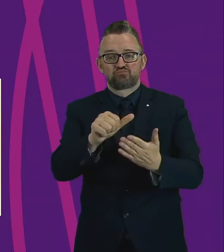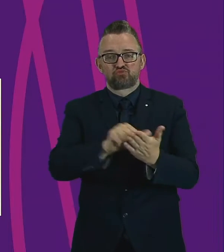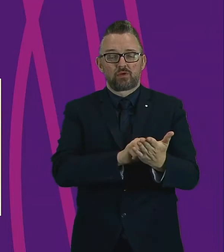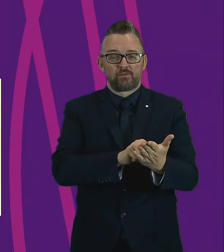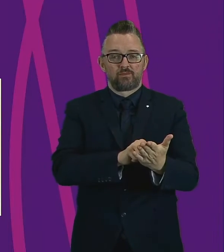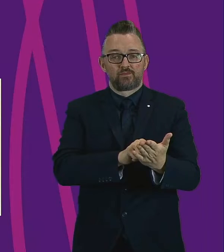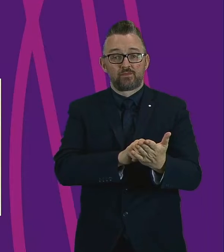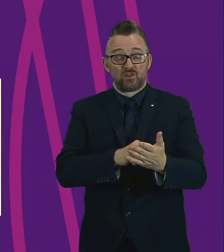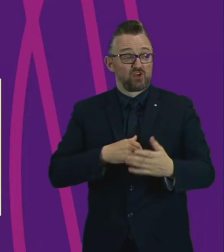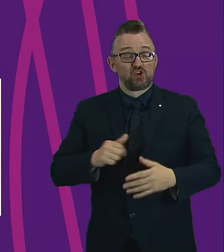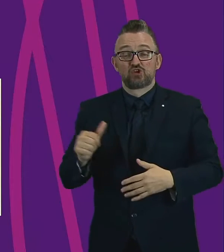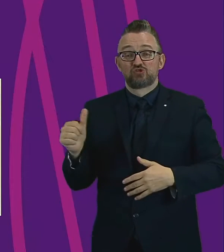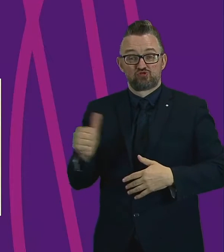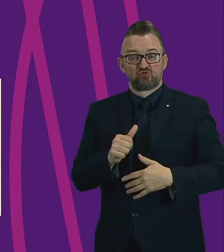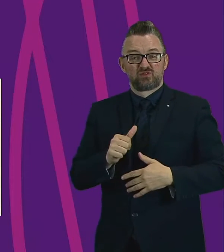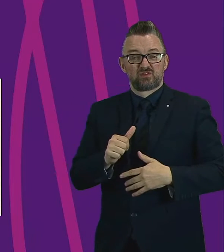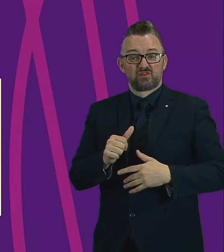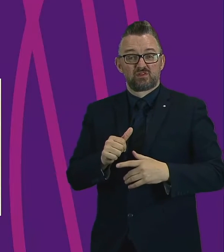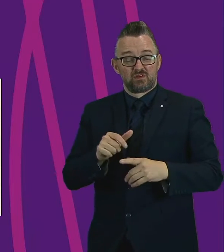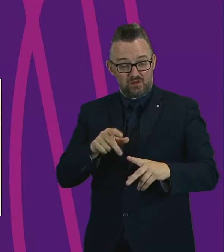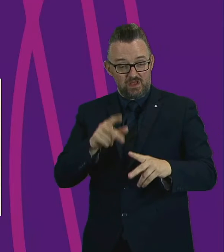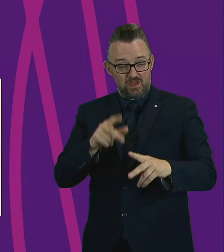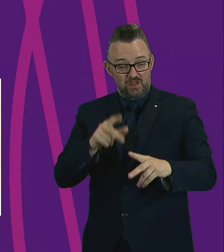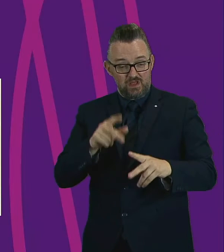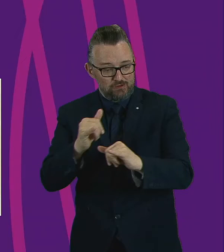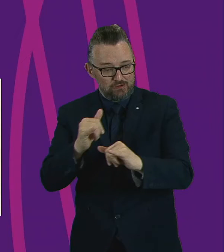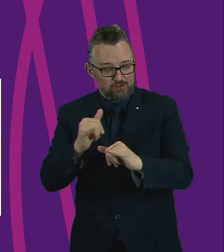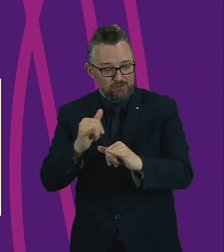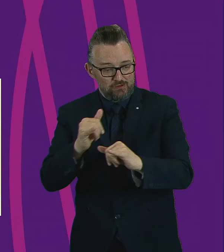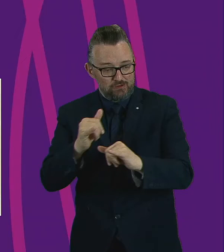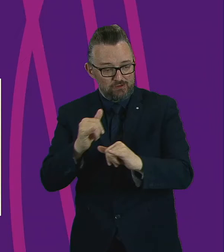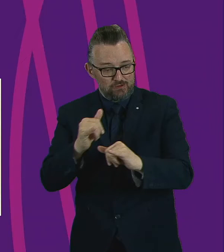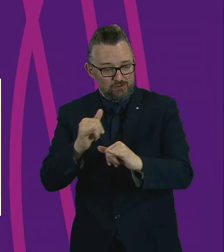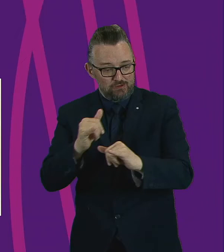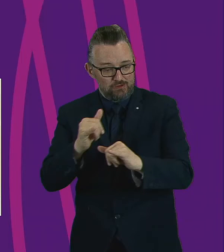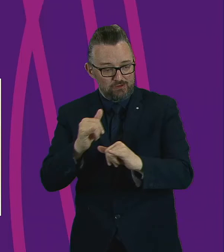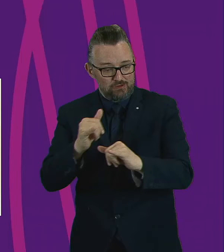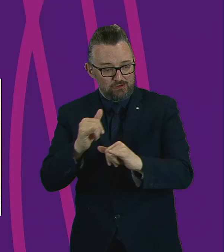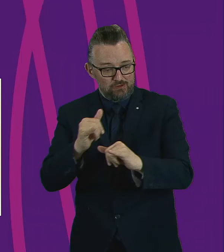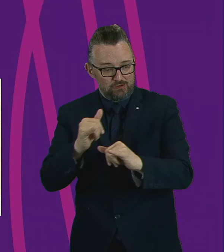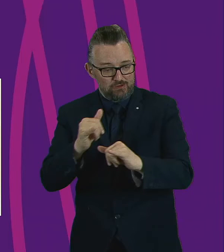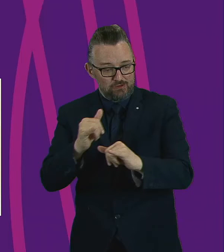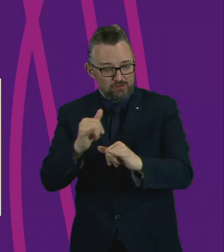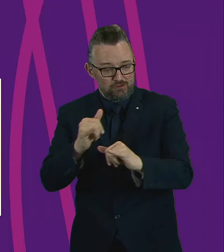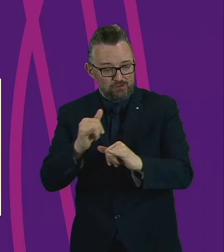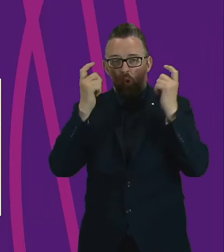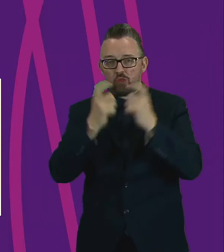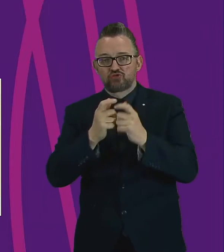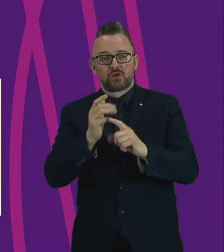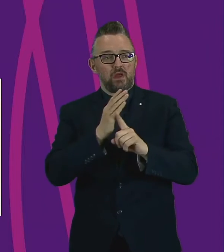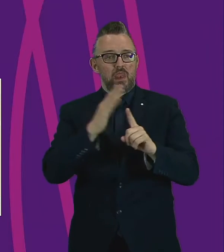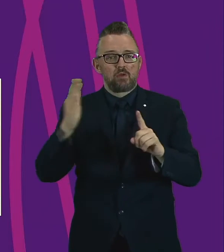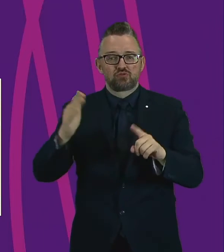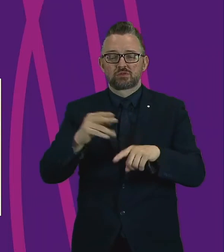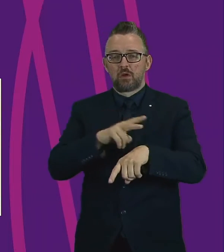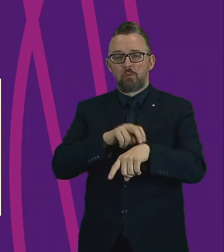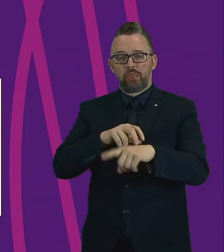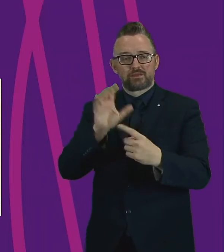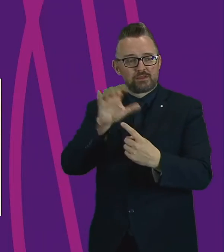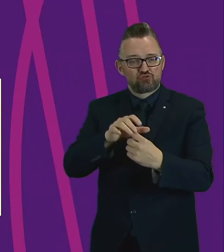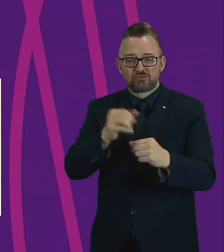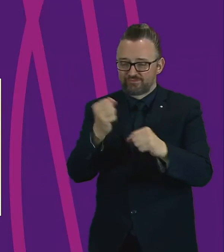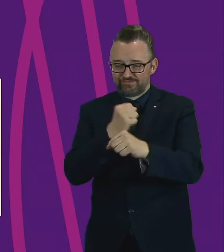grasp the opportunity for conditions inspections and remedial works in schools, colleges, museums, libraries, police stations, and